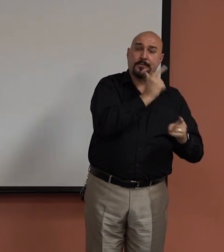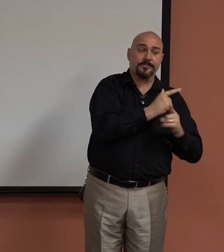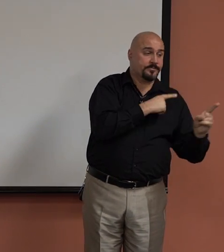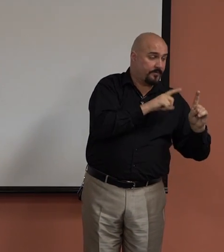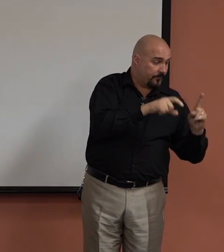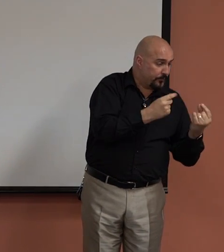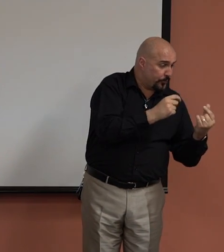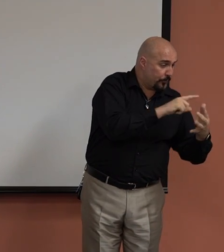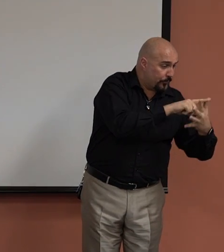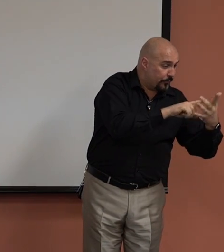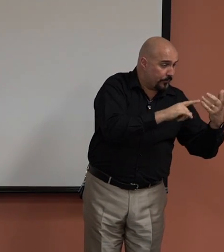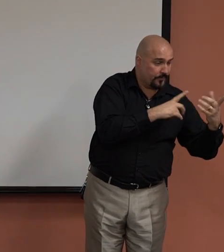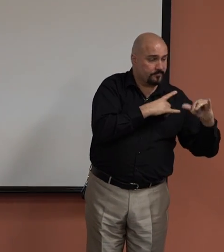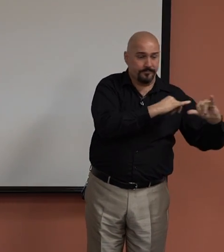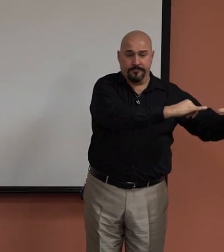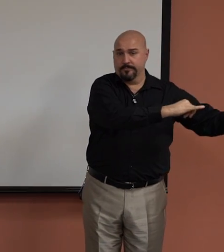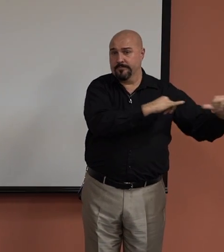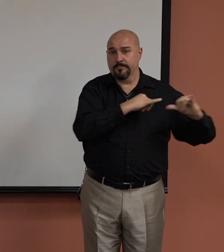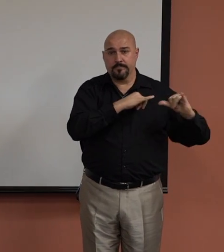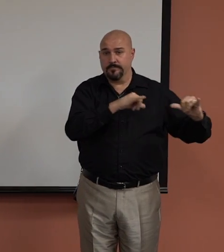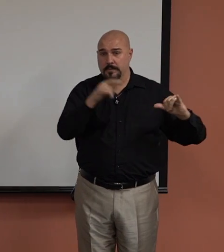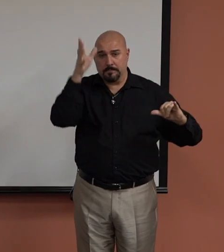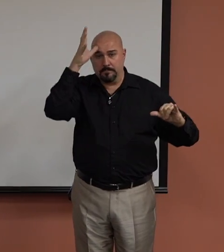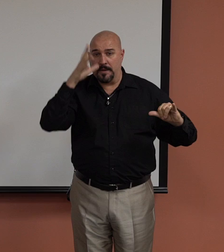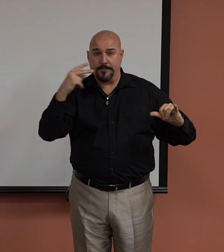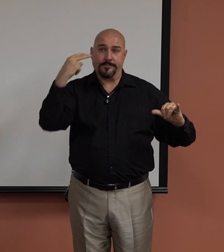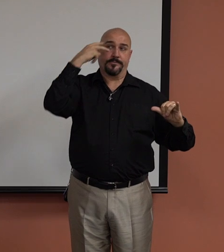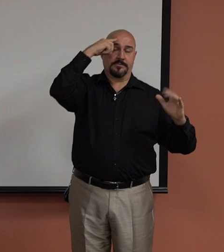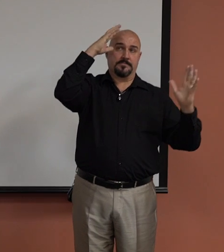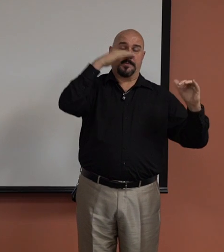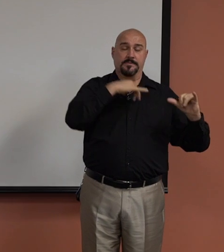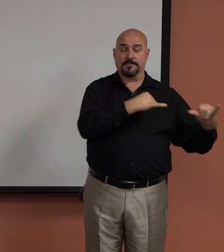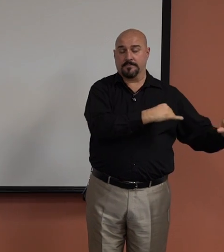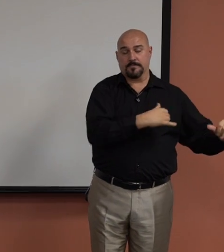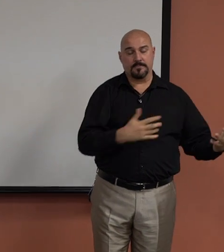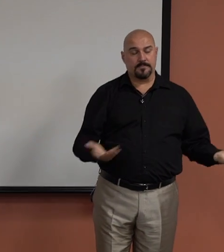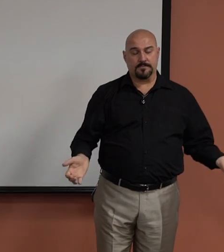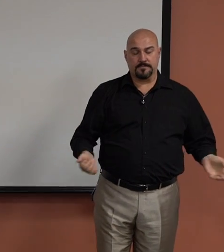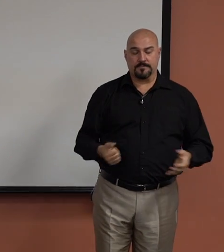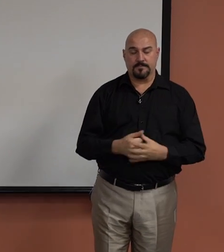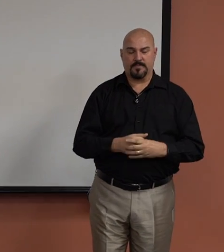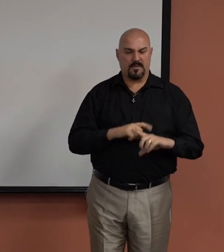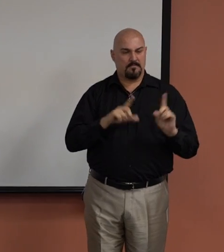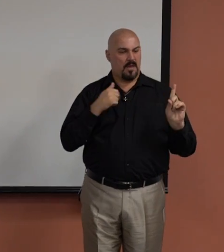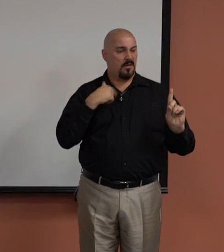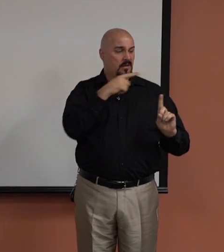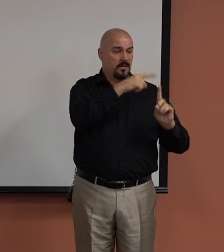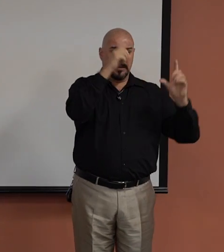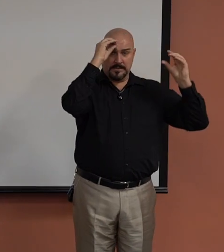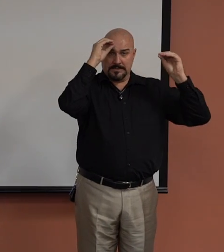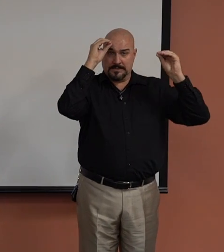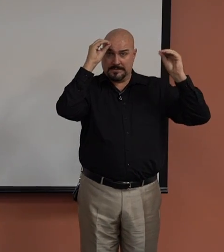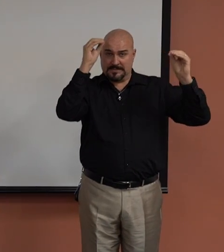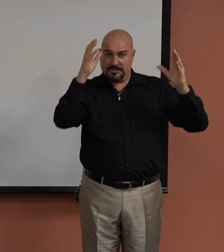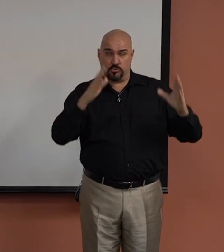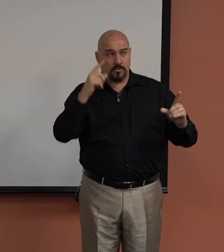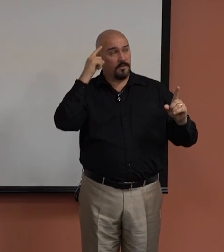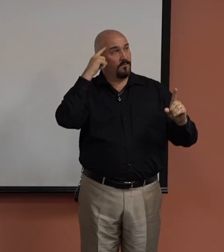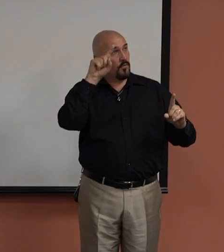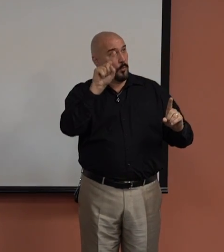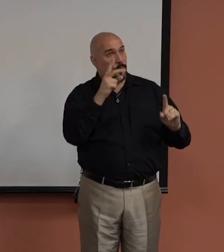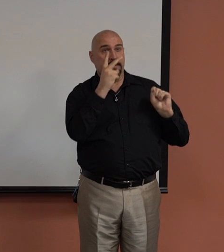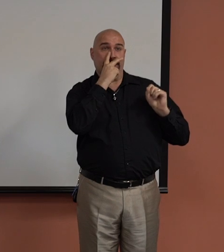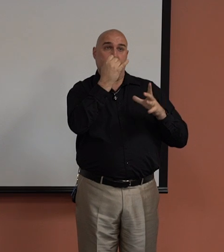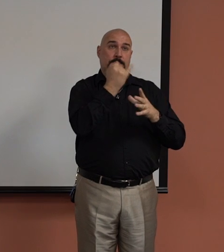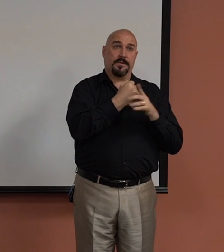times where I was living at home, and the teacher for the visually impaired, it wasn't a great deal of training. I didn't have